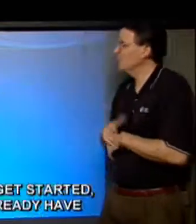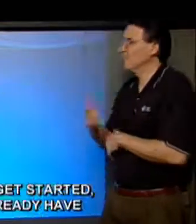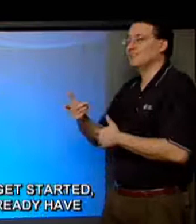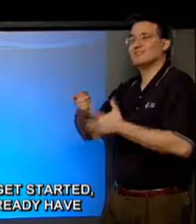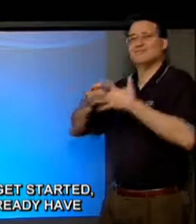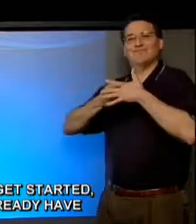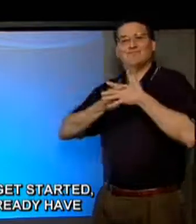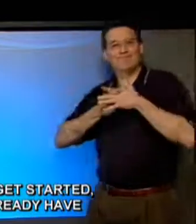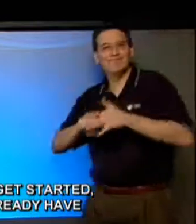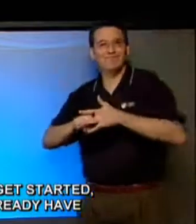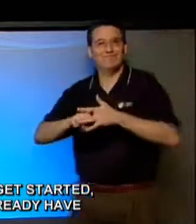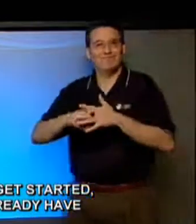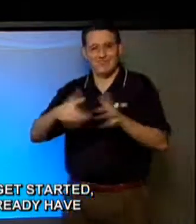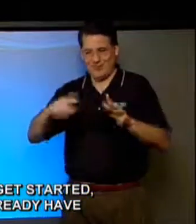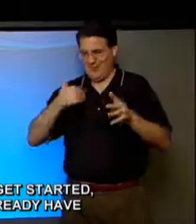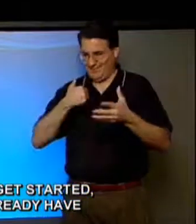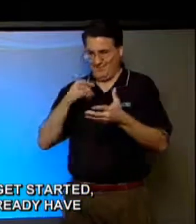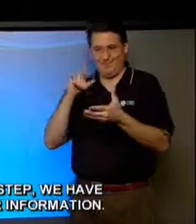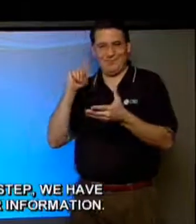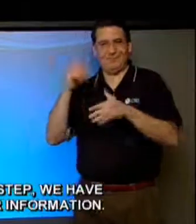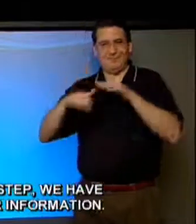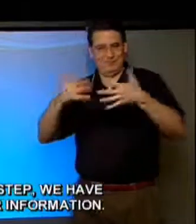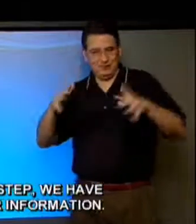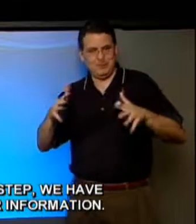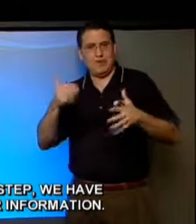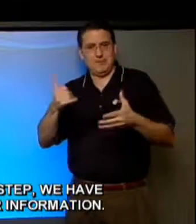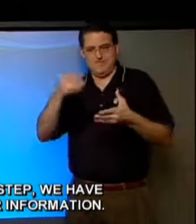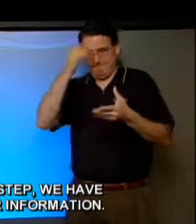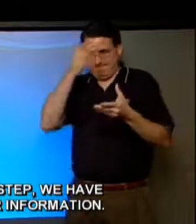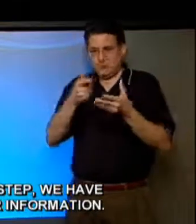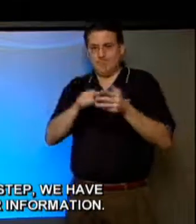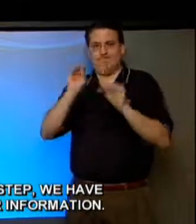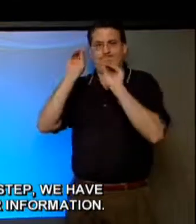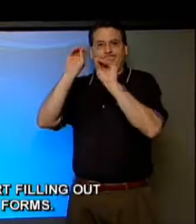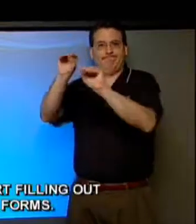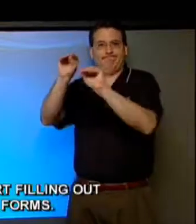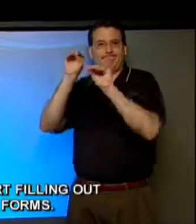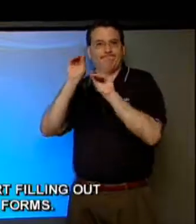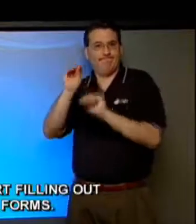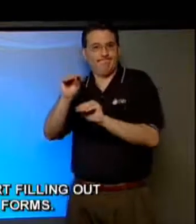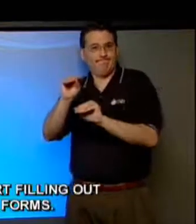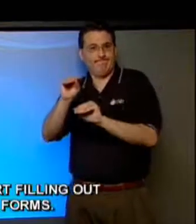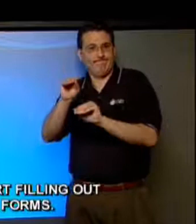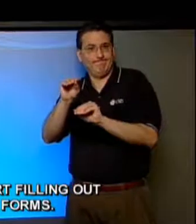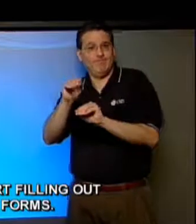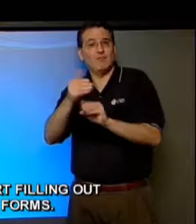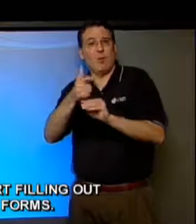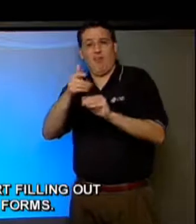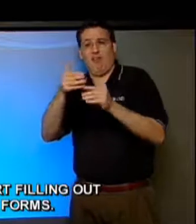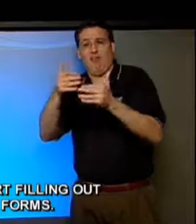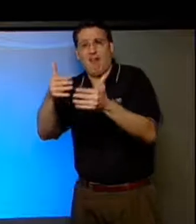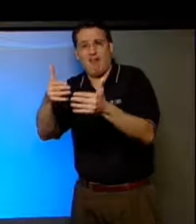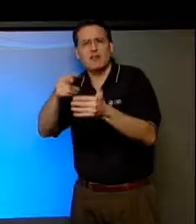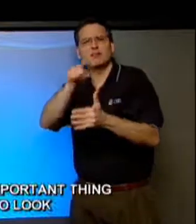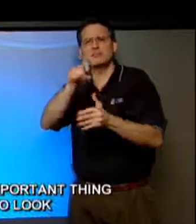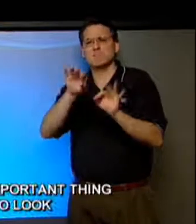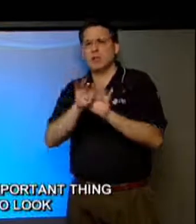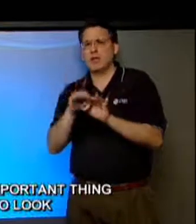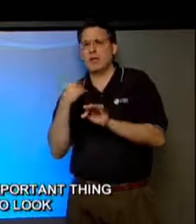get started, we already have the first step. We have all of our information. Let's start filling out the forms. Now, the important thing